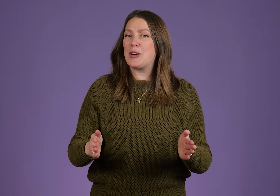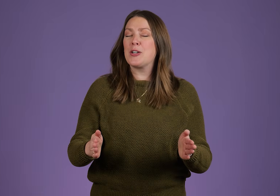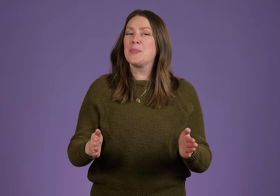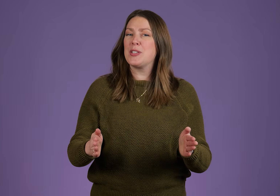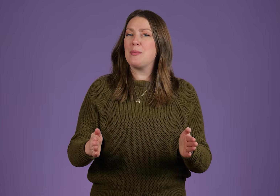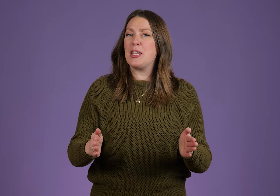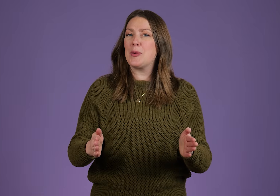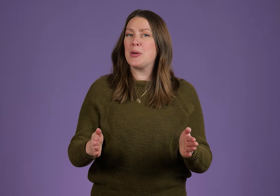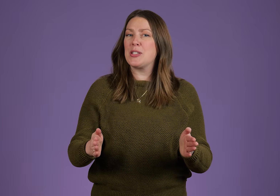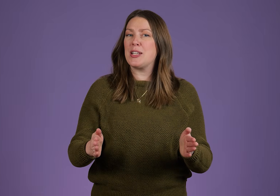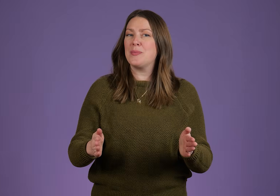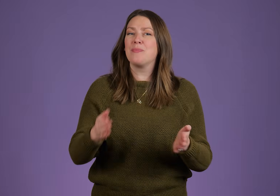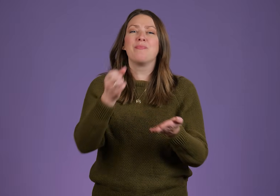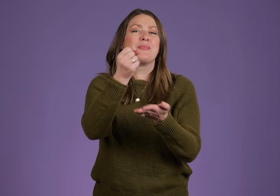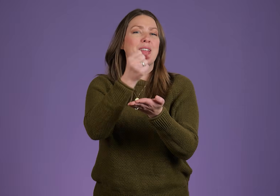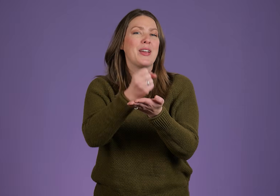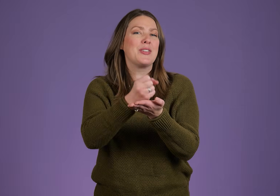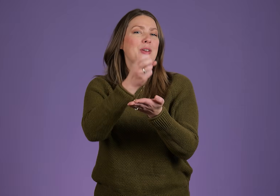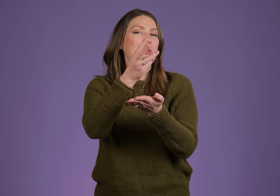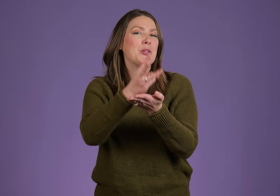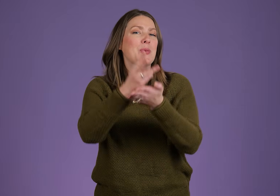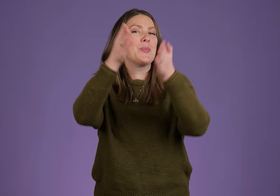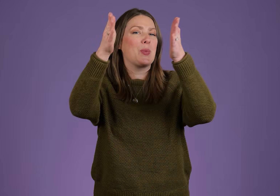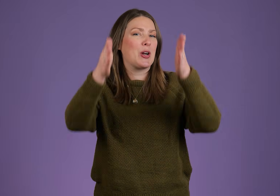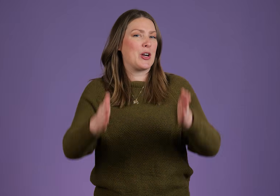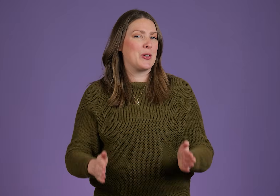marker to make it a person. Social worker.